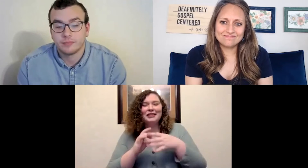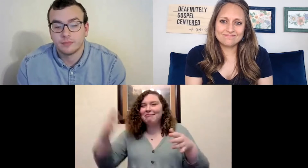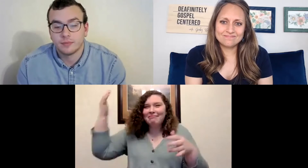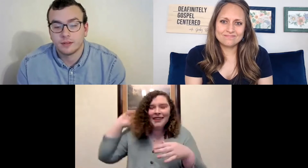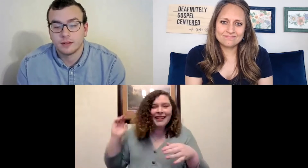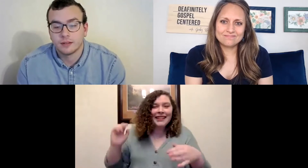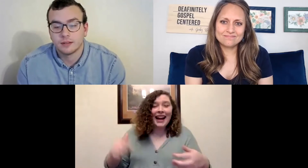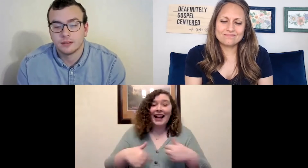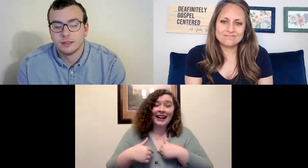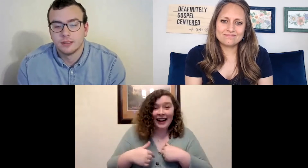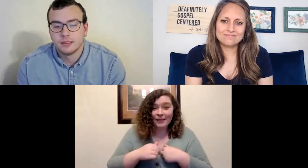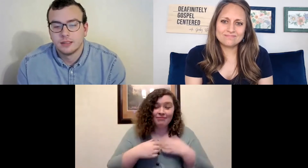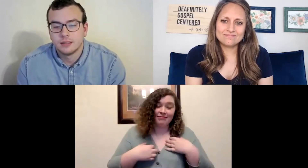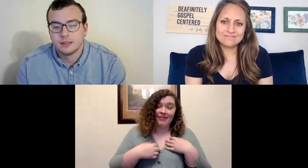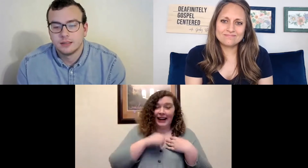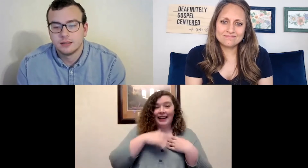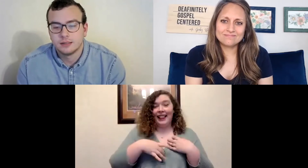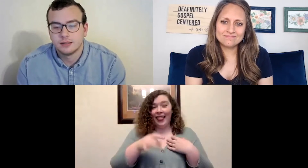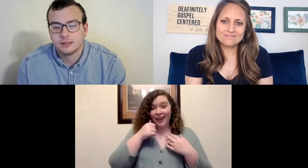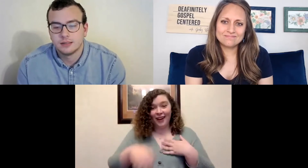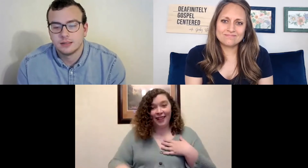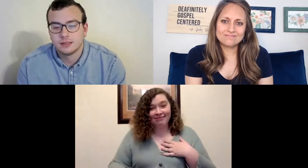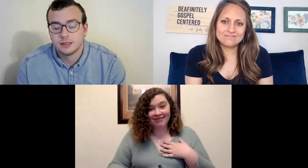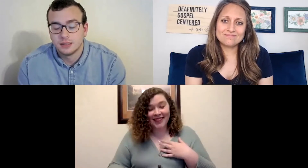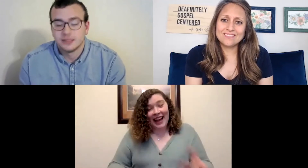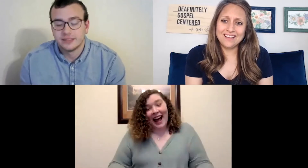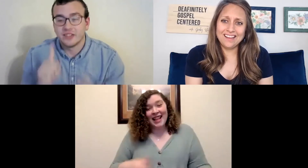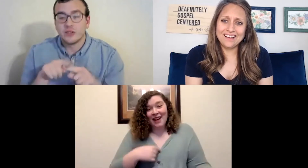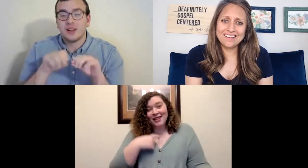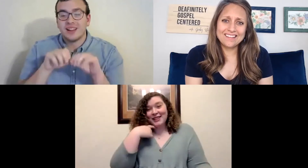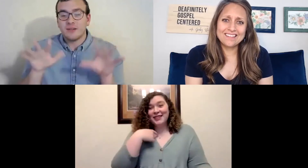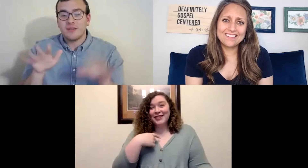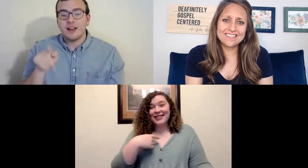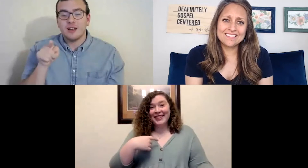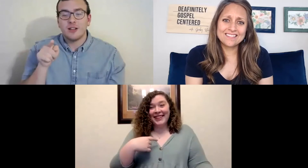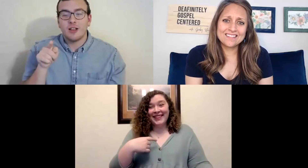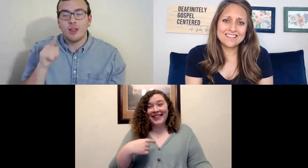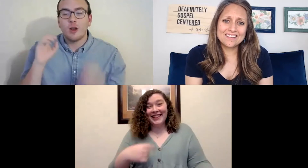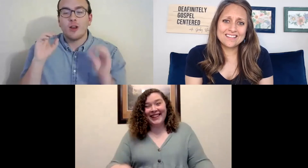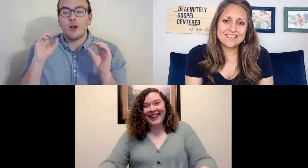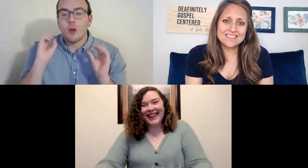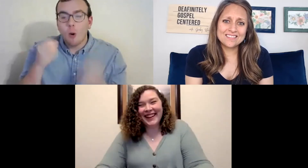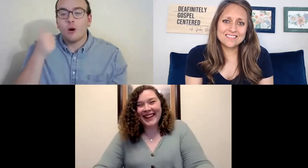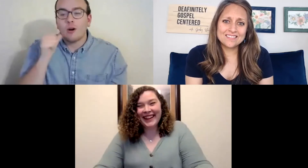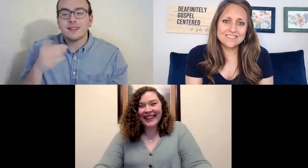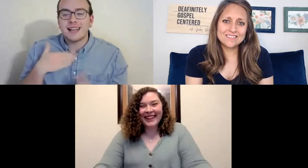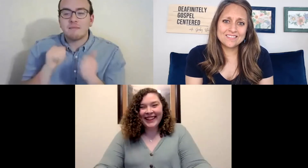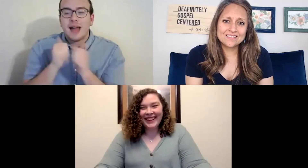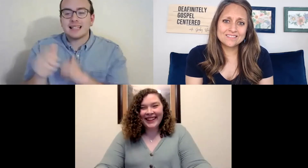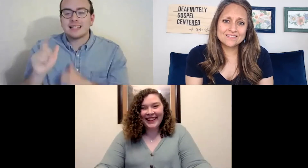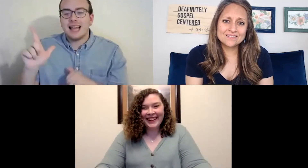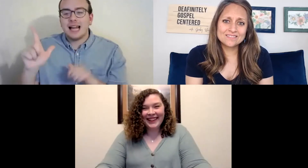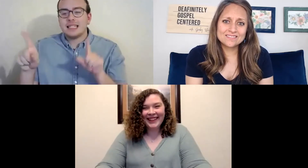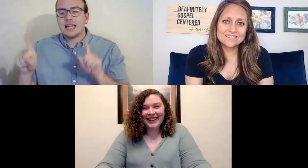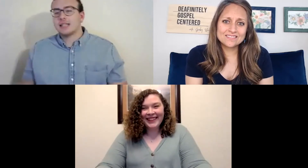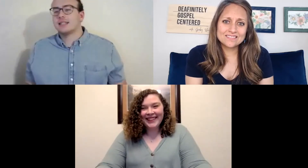Like, for example, Dakota was in a relationship, and I didn't like the girl that he was with. Passing like the license is like